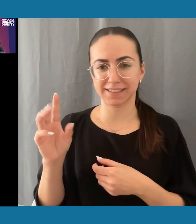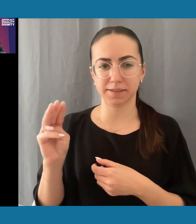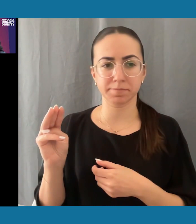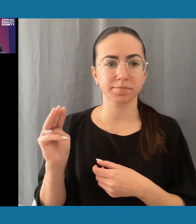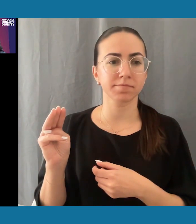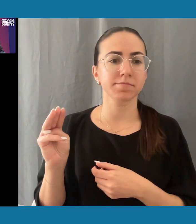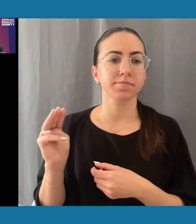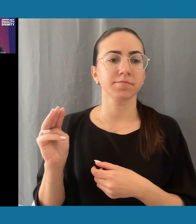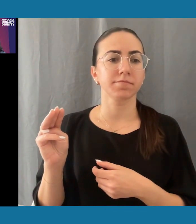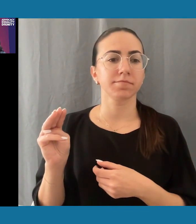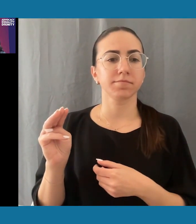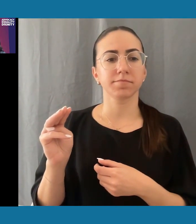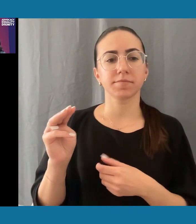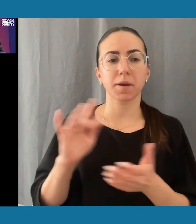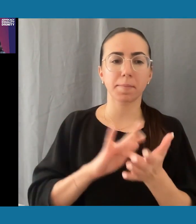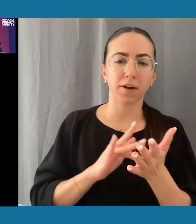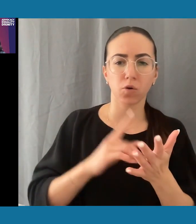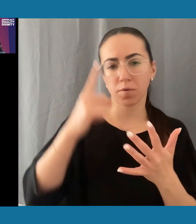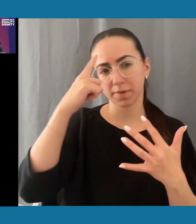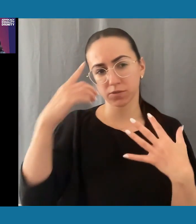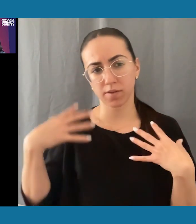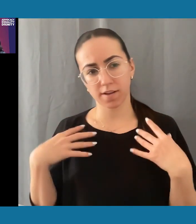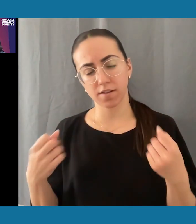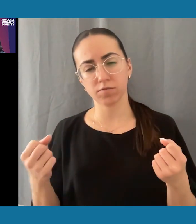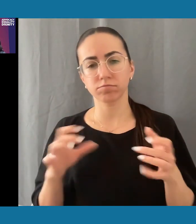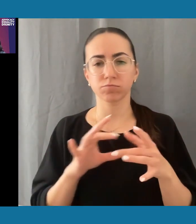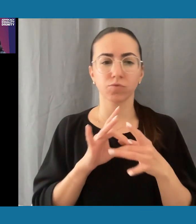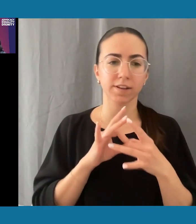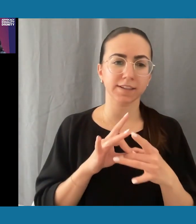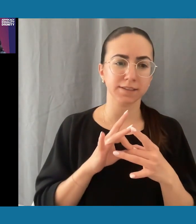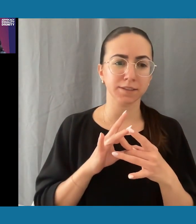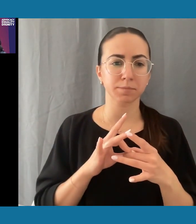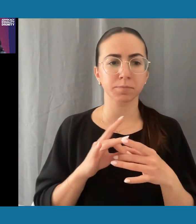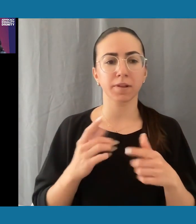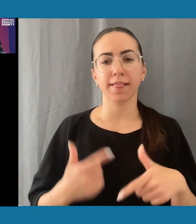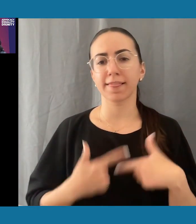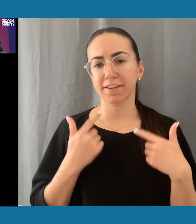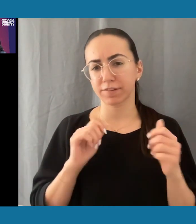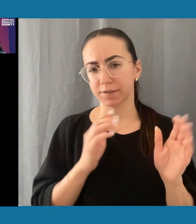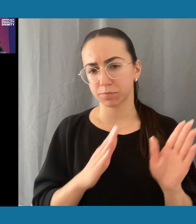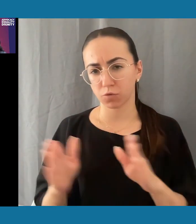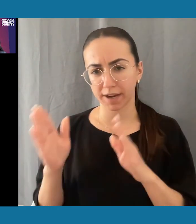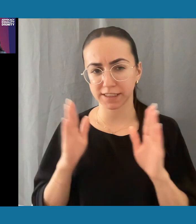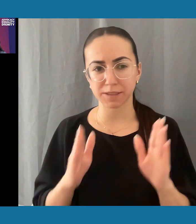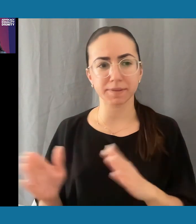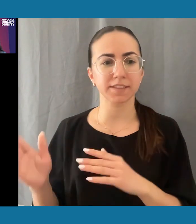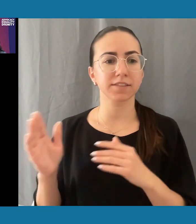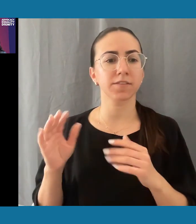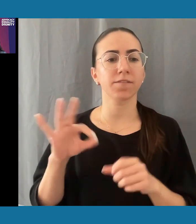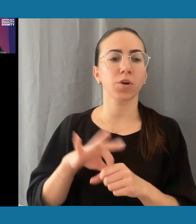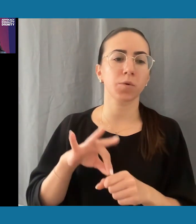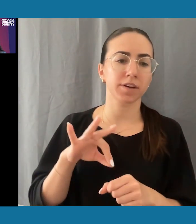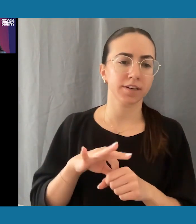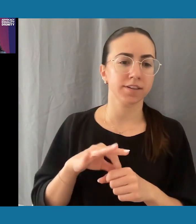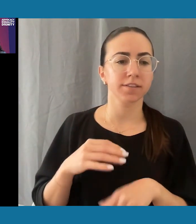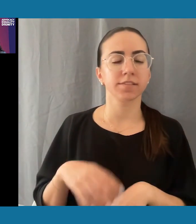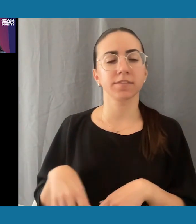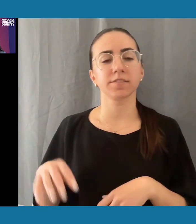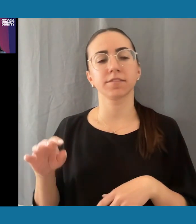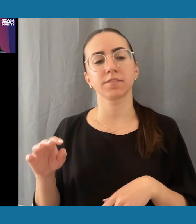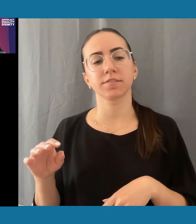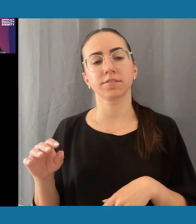health, relationships, living arrangements, voting, finances, benefits,